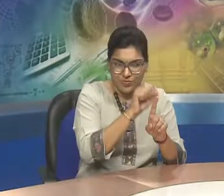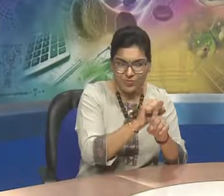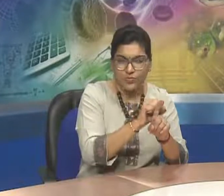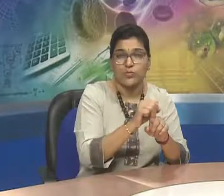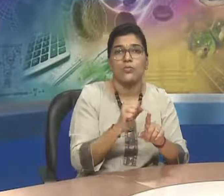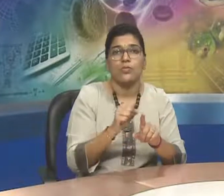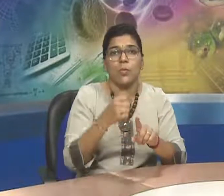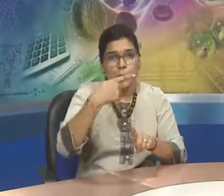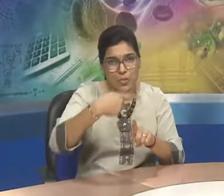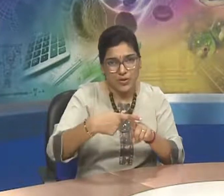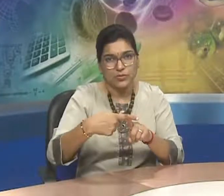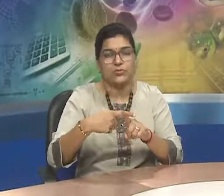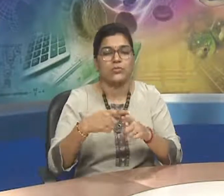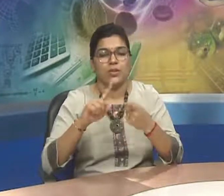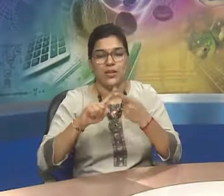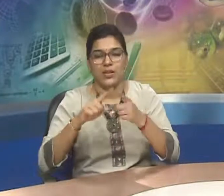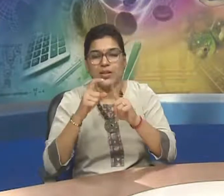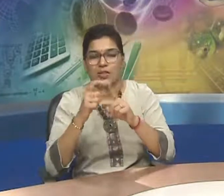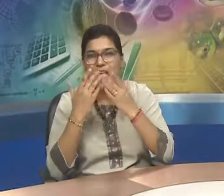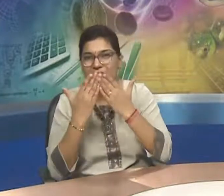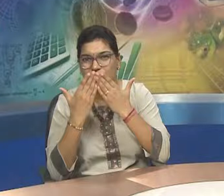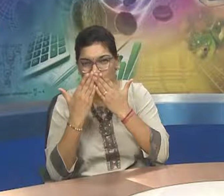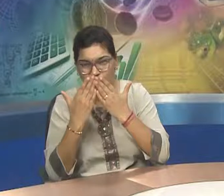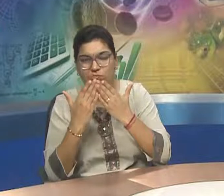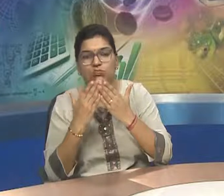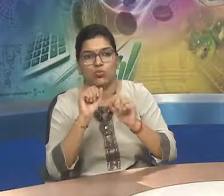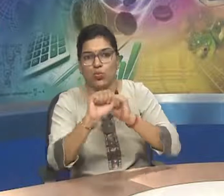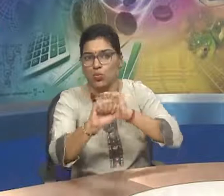The fifth fundamental right